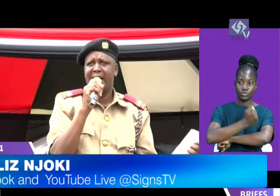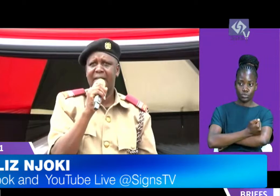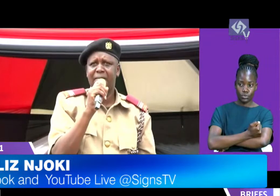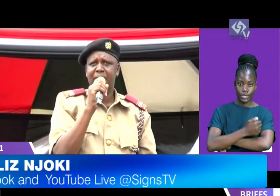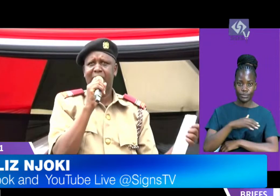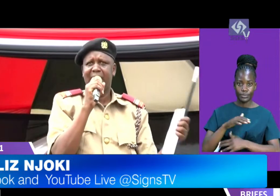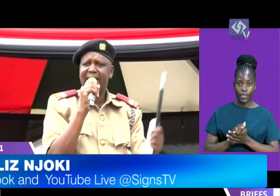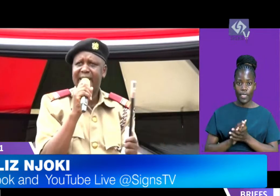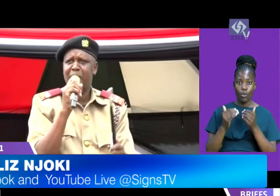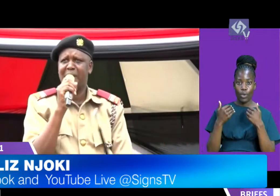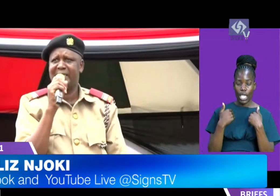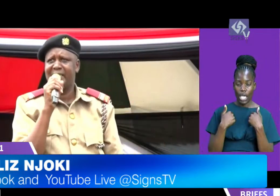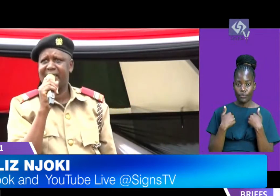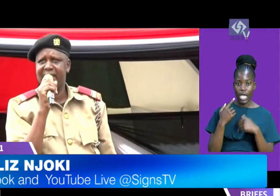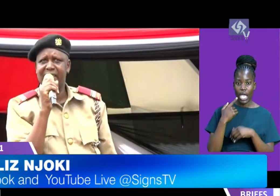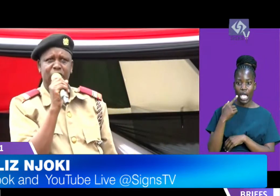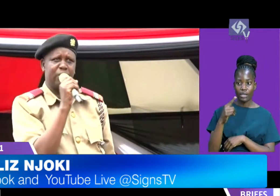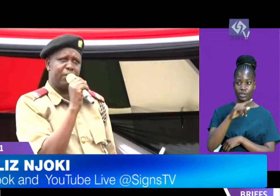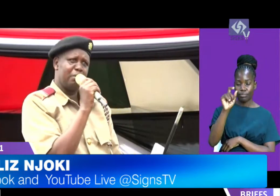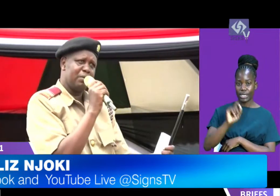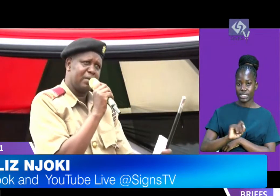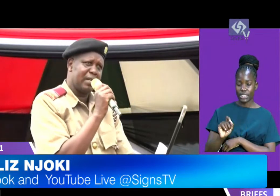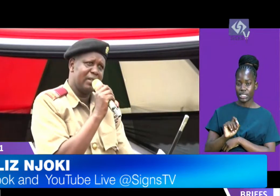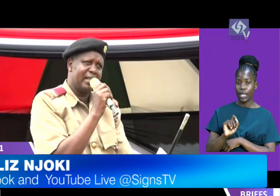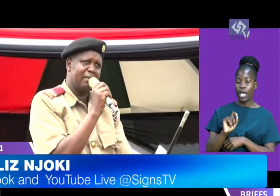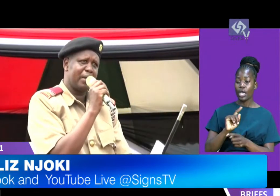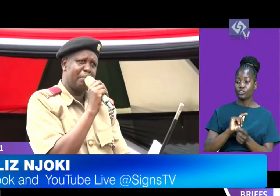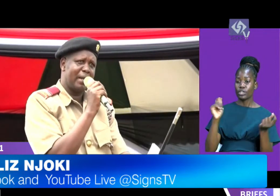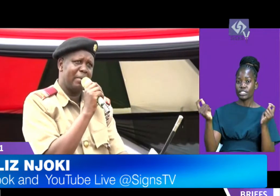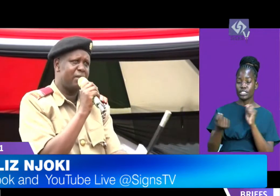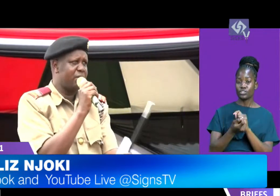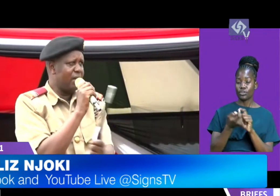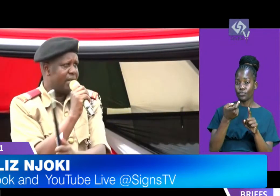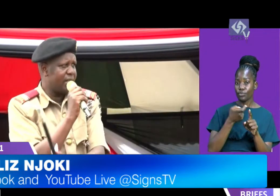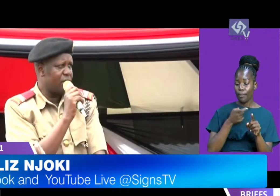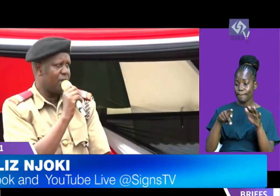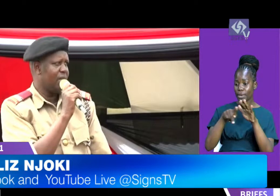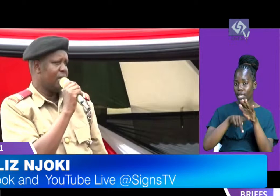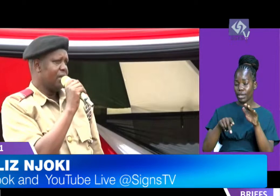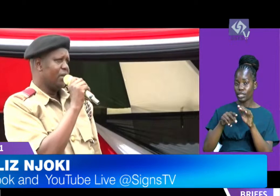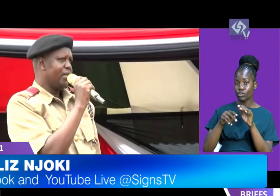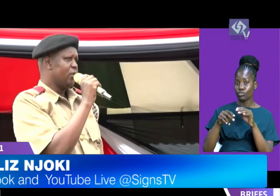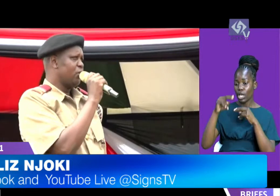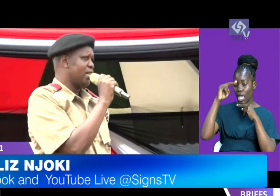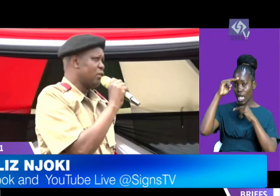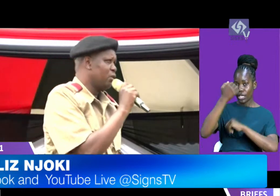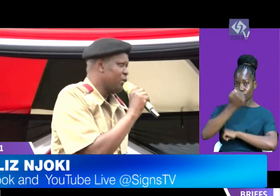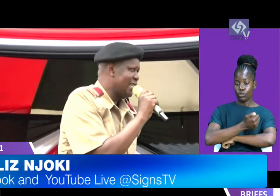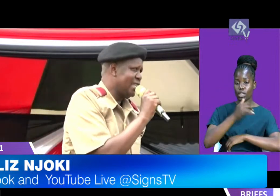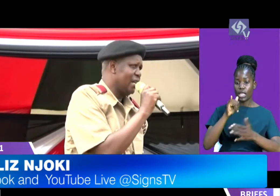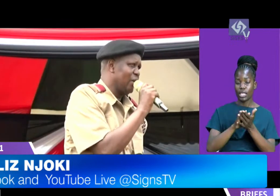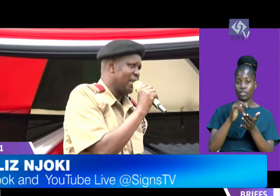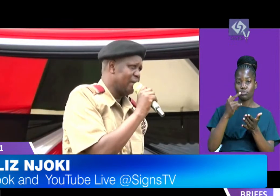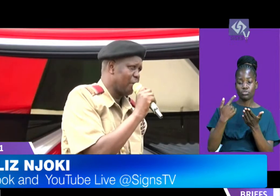have 100% transition from primary to secondary school. Hiyo ni kitu tutazungumzia tena kweli?